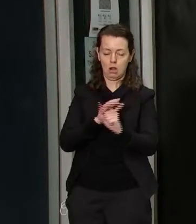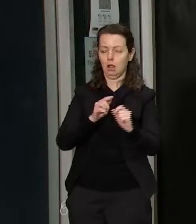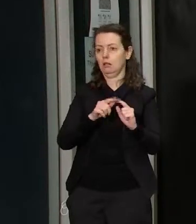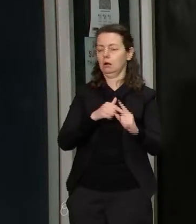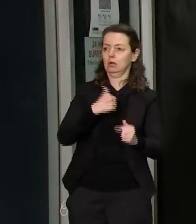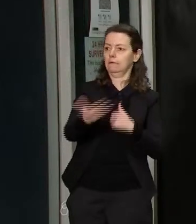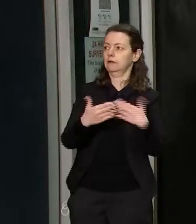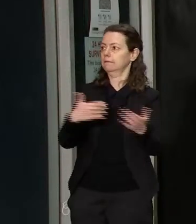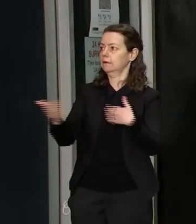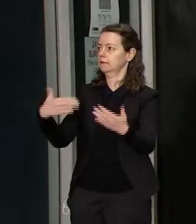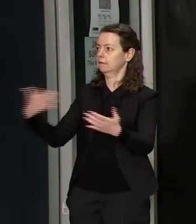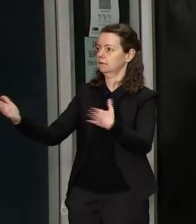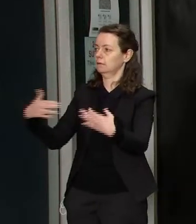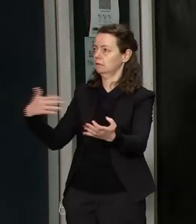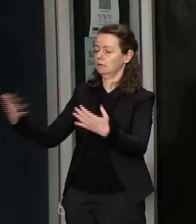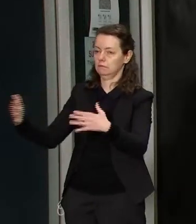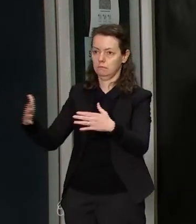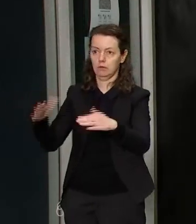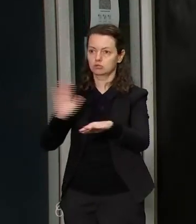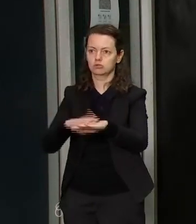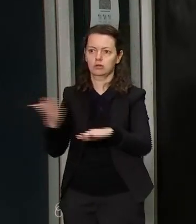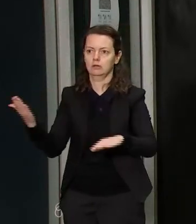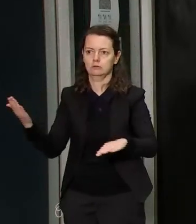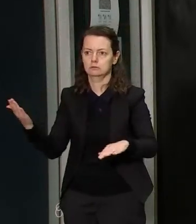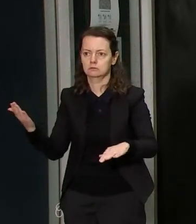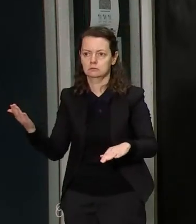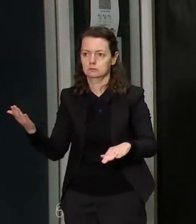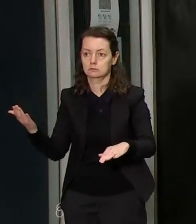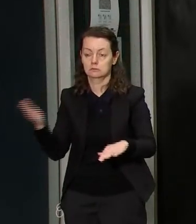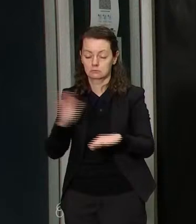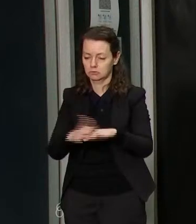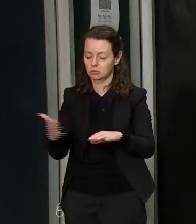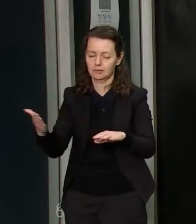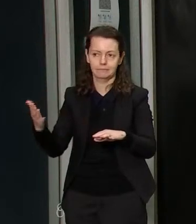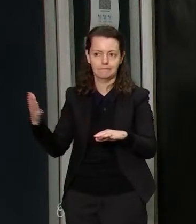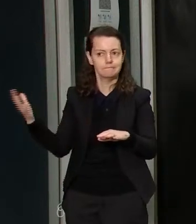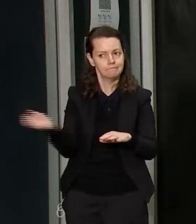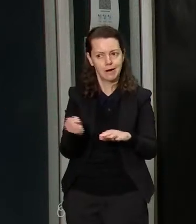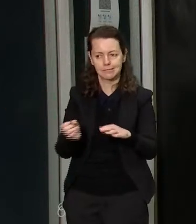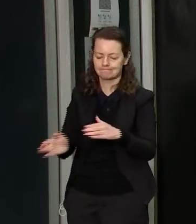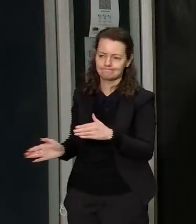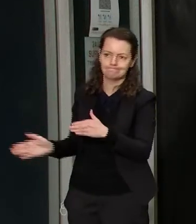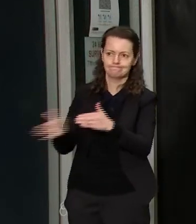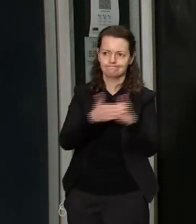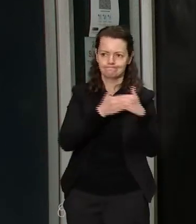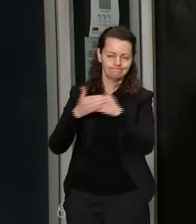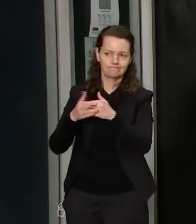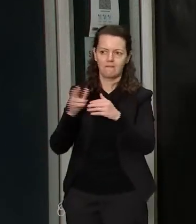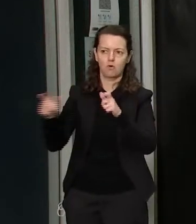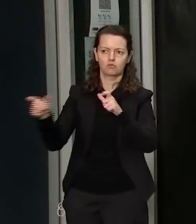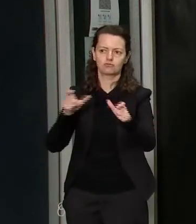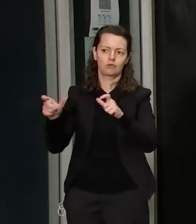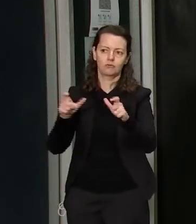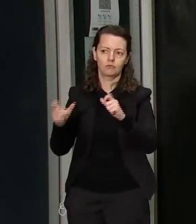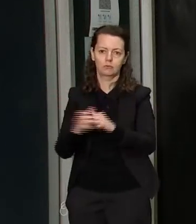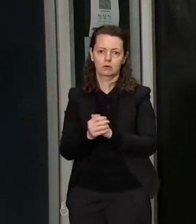primary close contacts, we have had the advice to go into a circuit breaker lockdown. Now, I can't, no one's got a crystal ball in